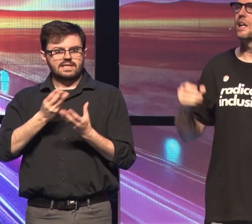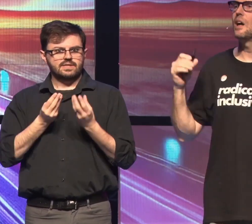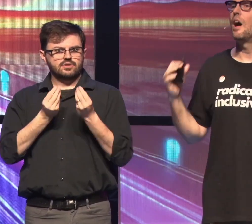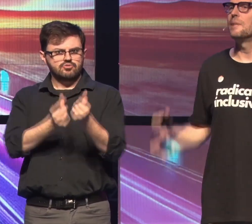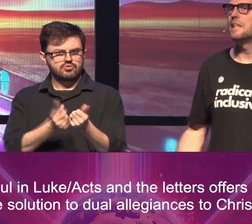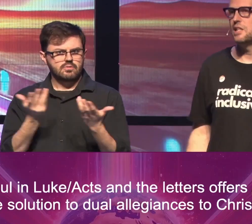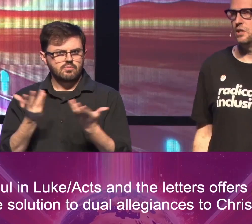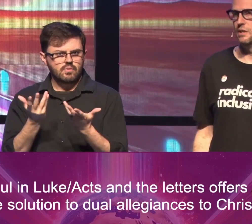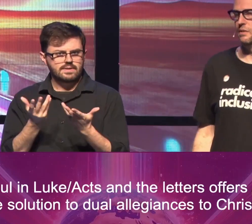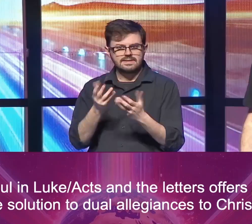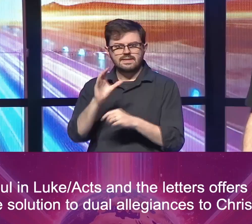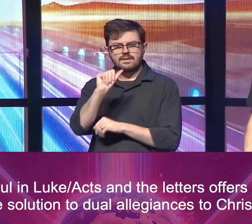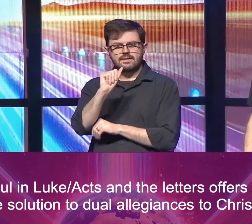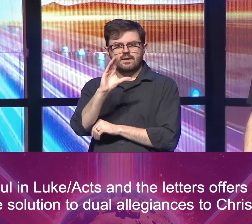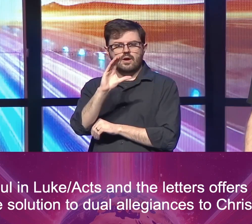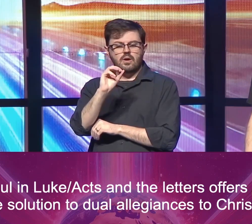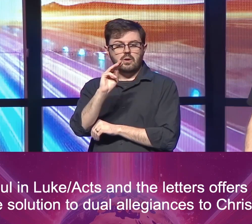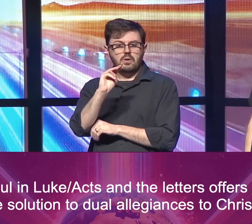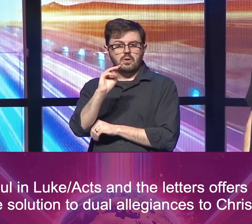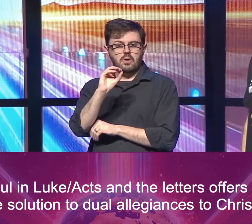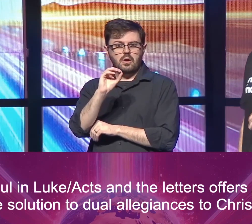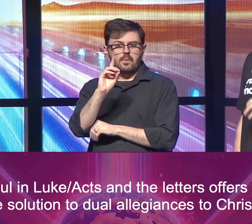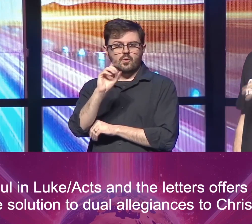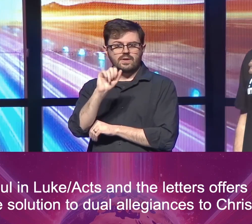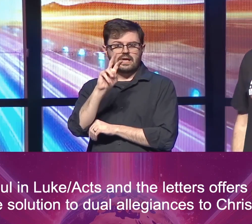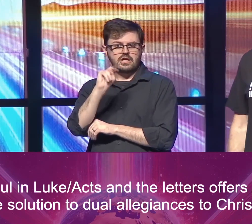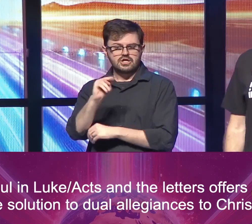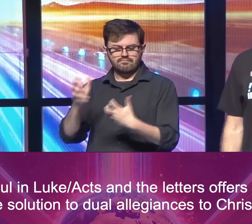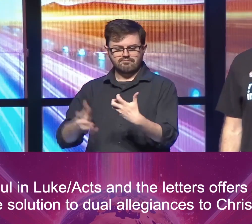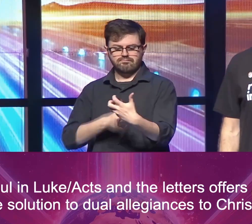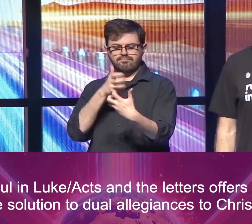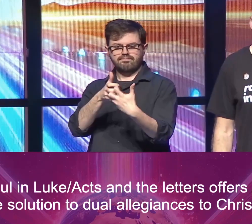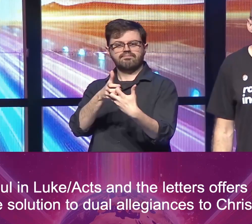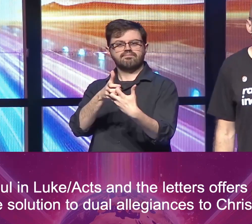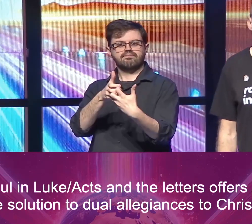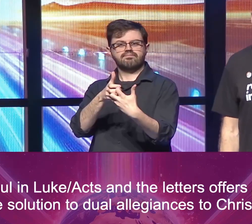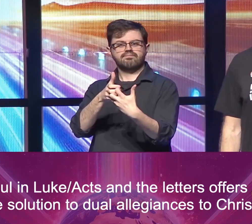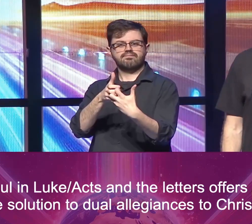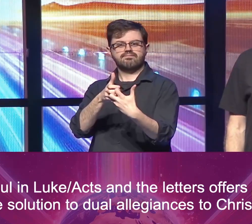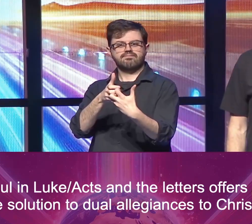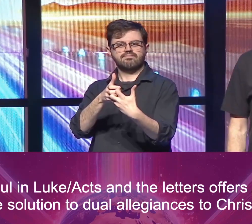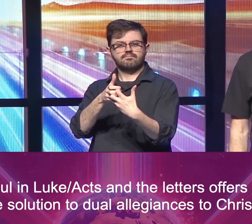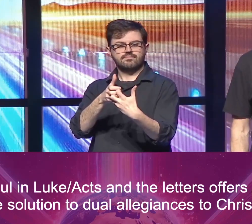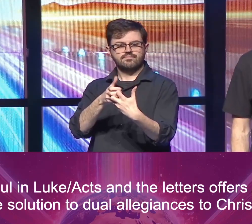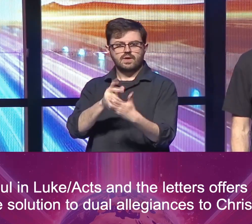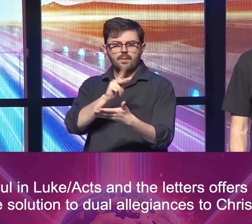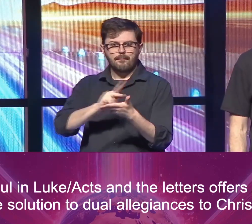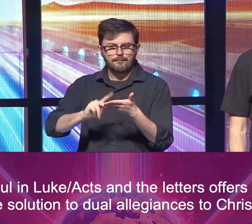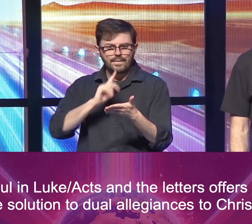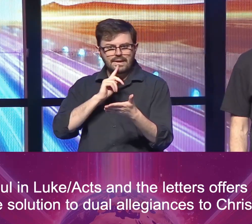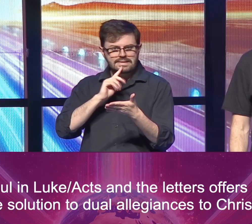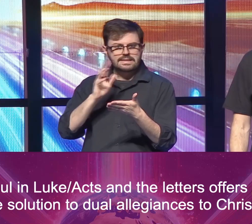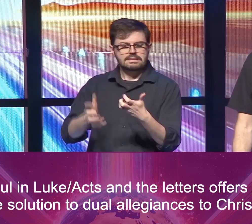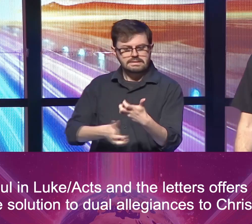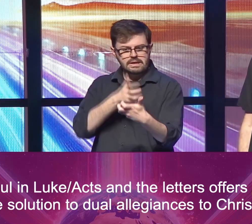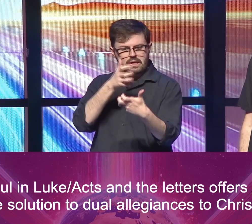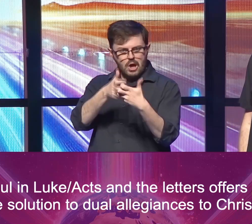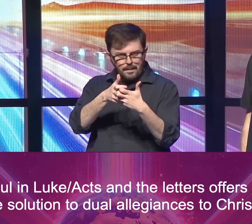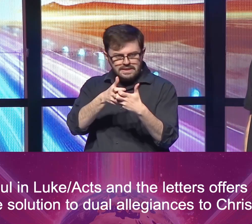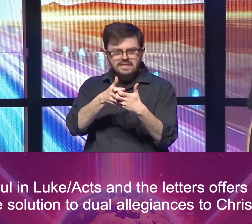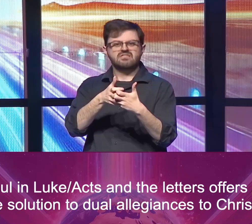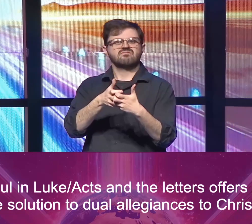is accommodation. Paul offers accommodation as a legitimate response or solution to